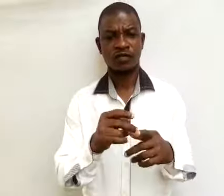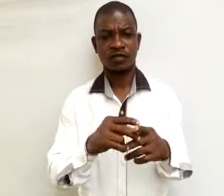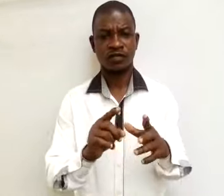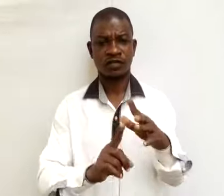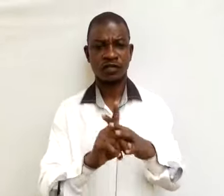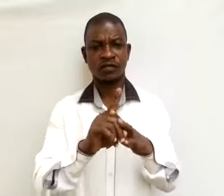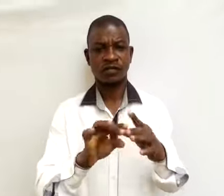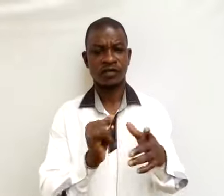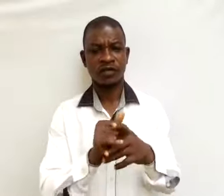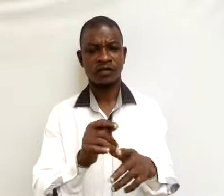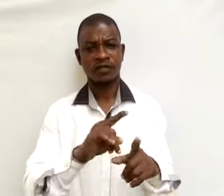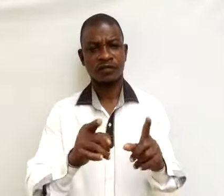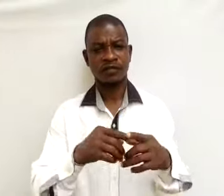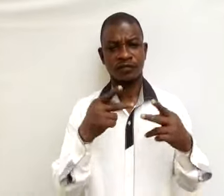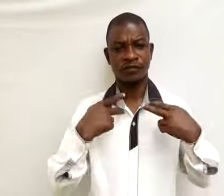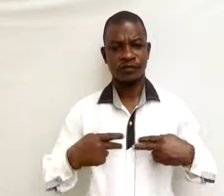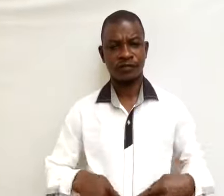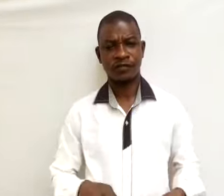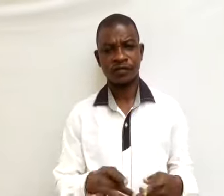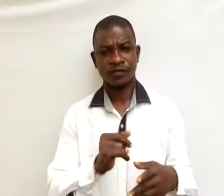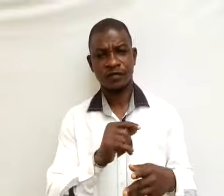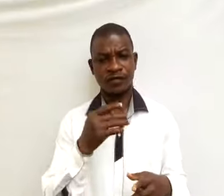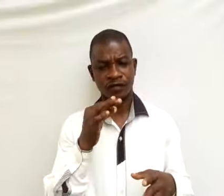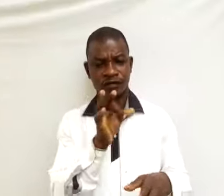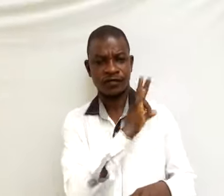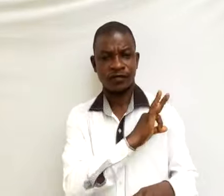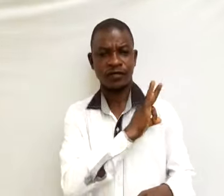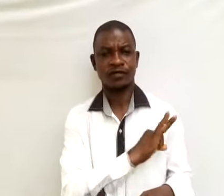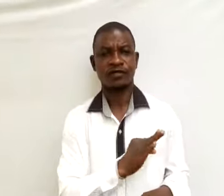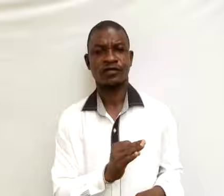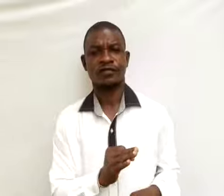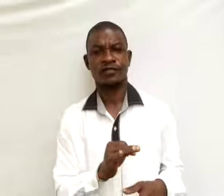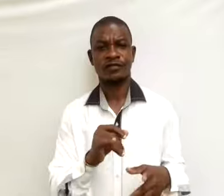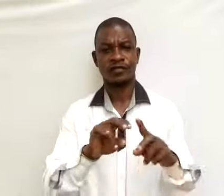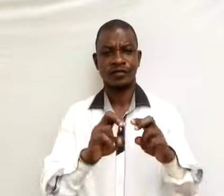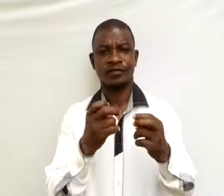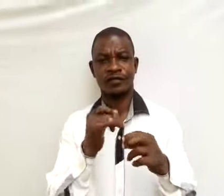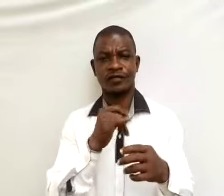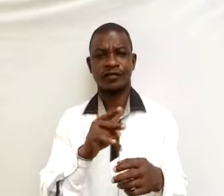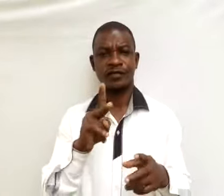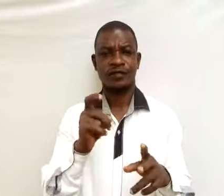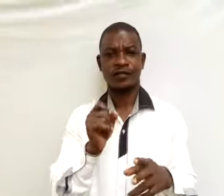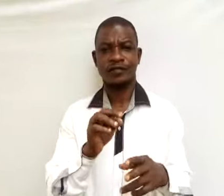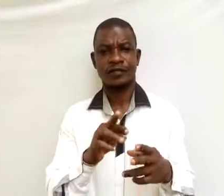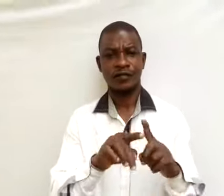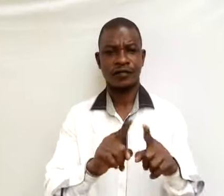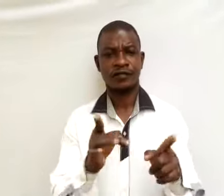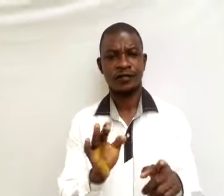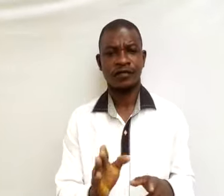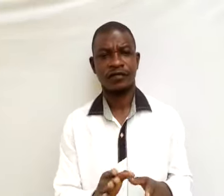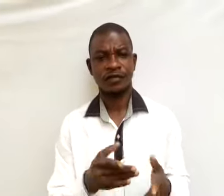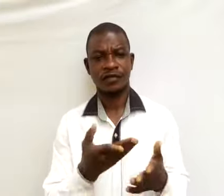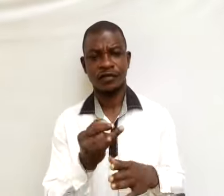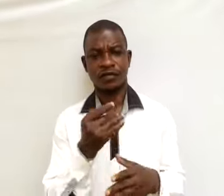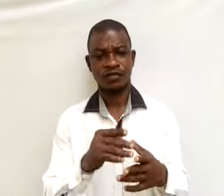and in physiological features. Types of variation. There are two major types